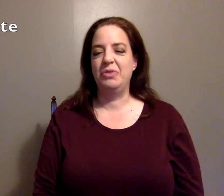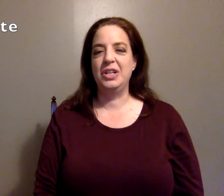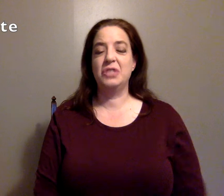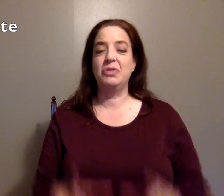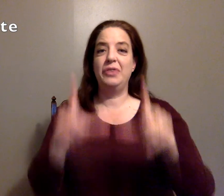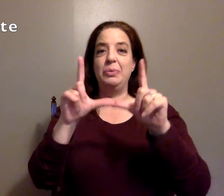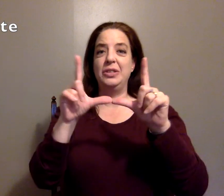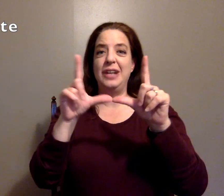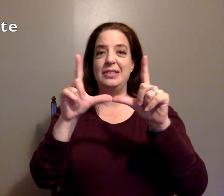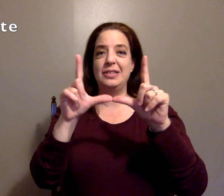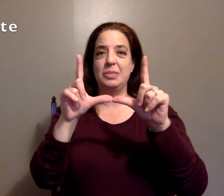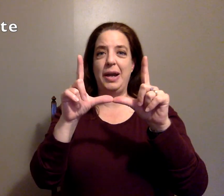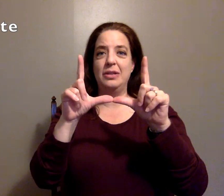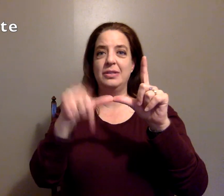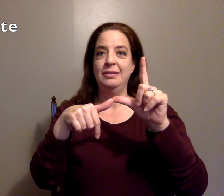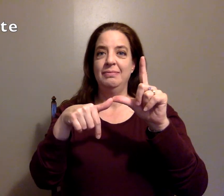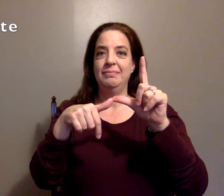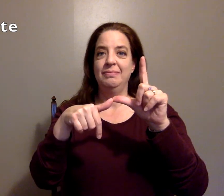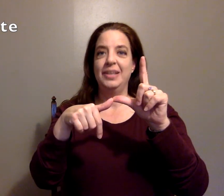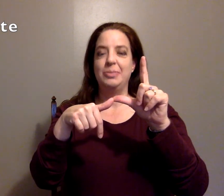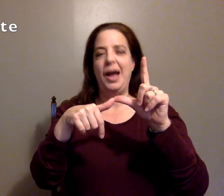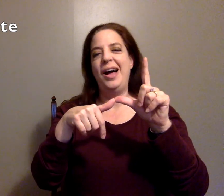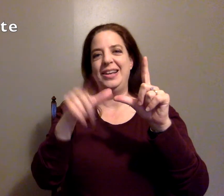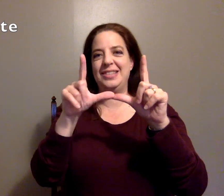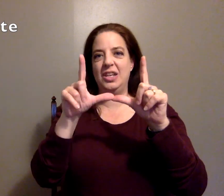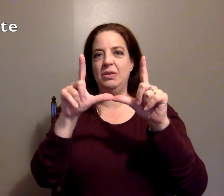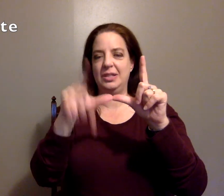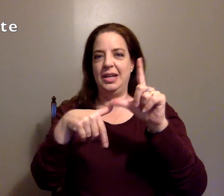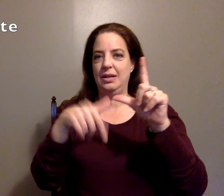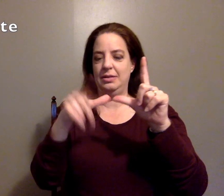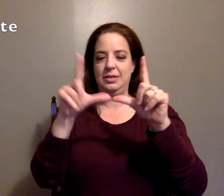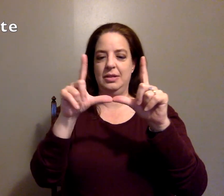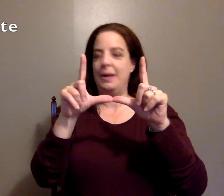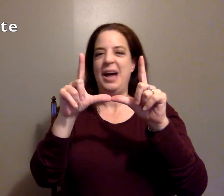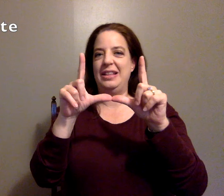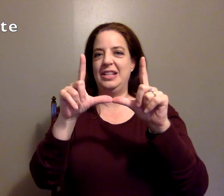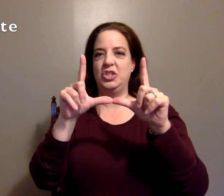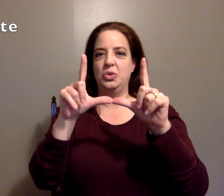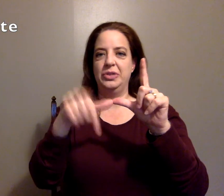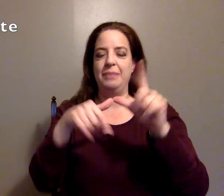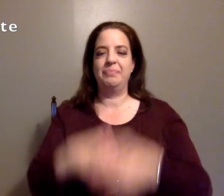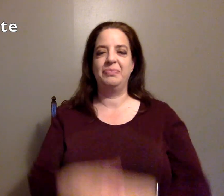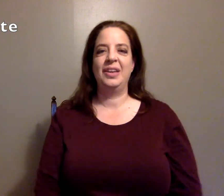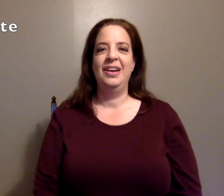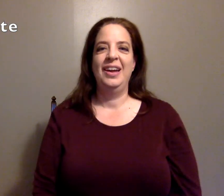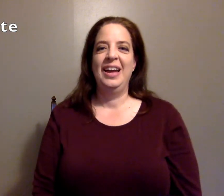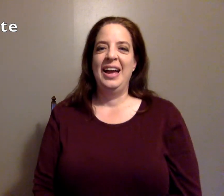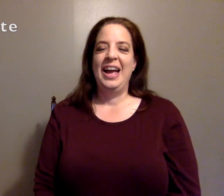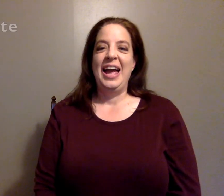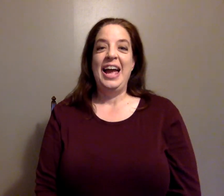just for fun. When your license expires, isn't that cute? Because like it stick. I think that's just a cool sign. And then